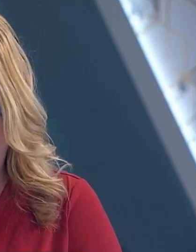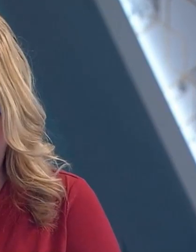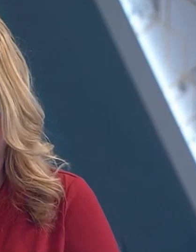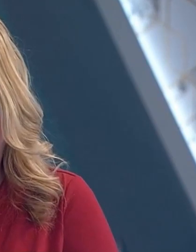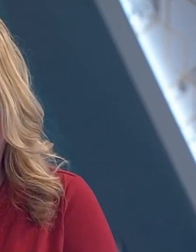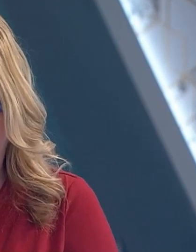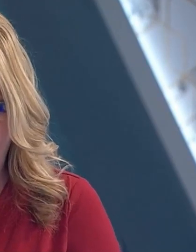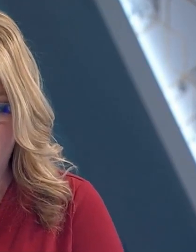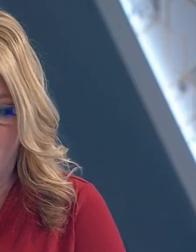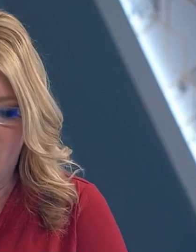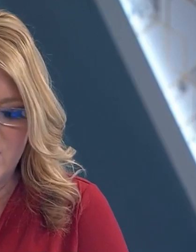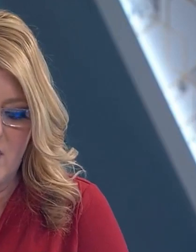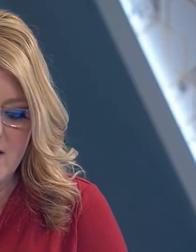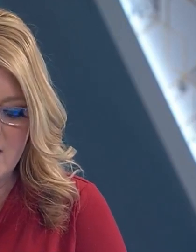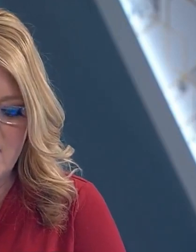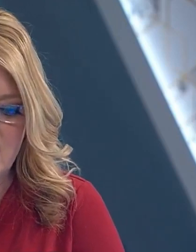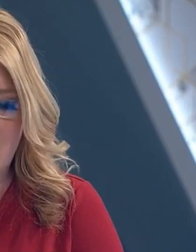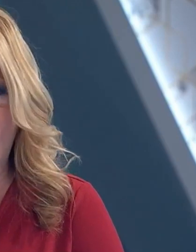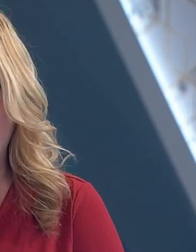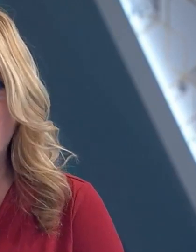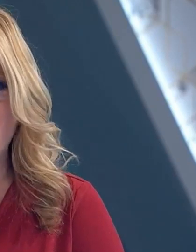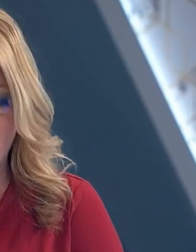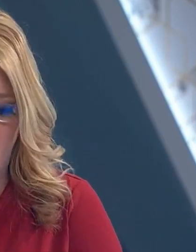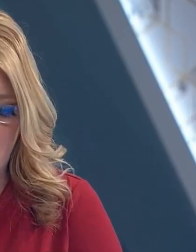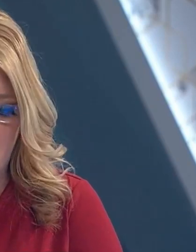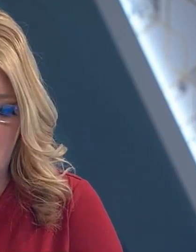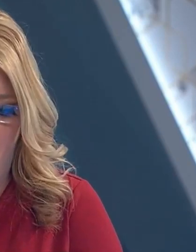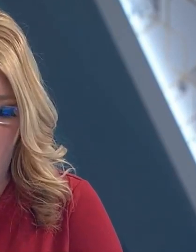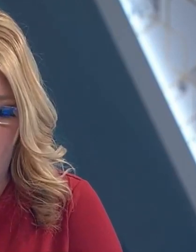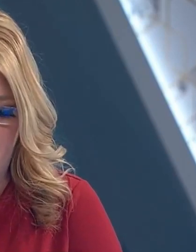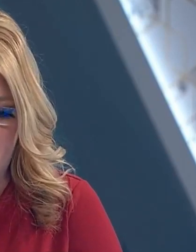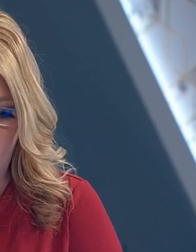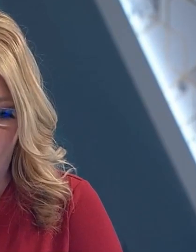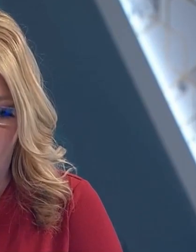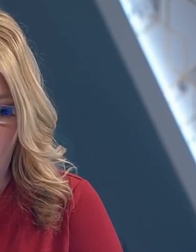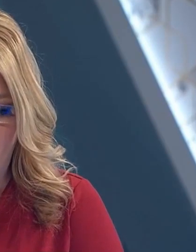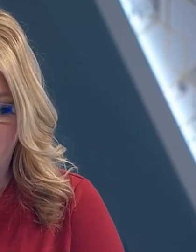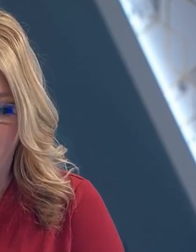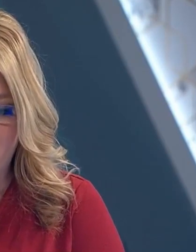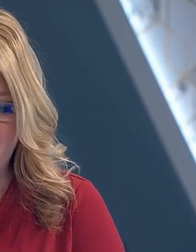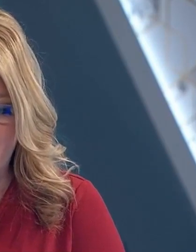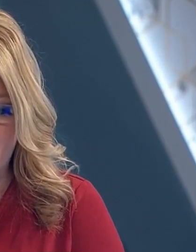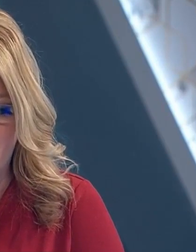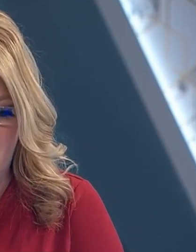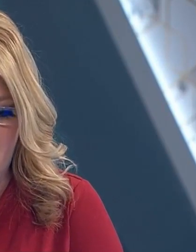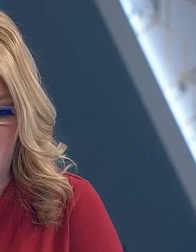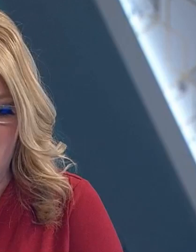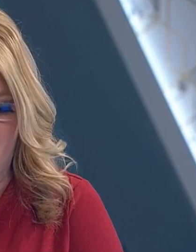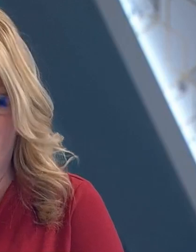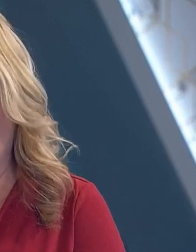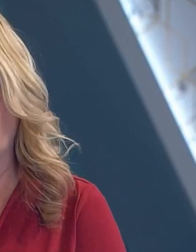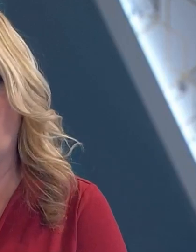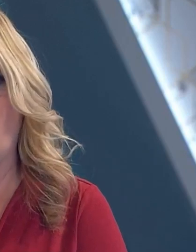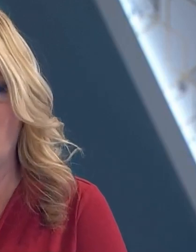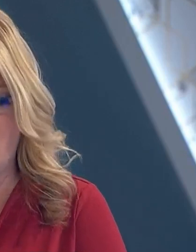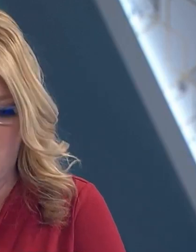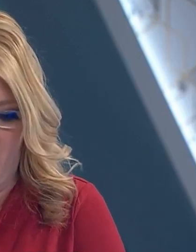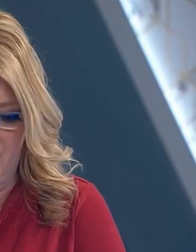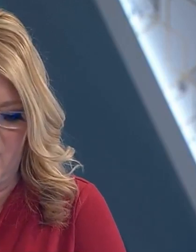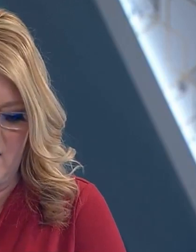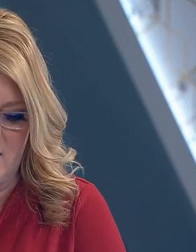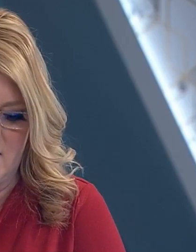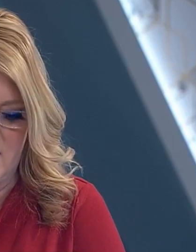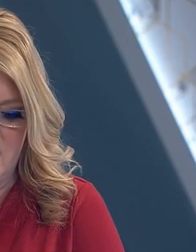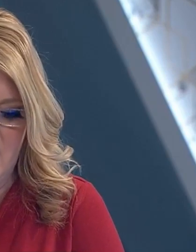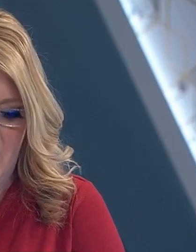for expired driver's licenses, and he's instructing the Highway Patrol not to issue tickets for those with